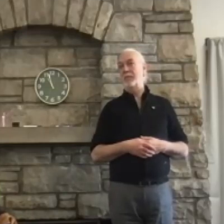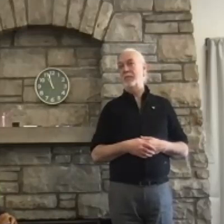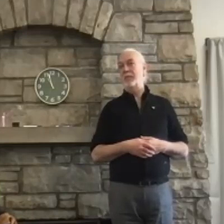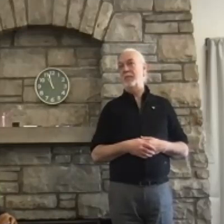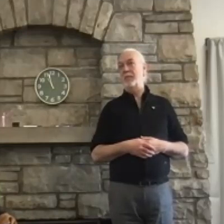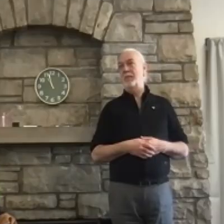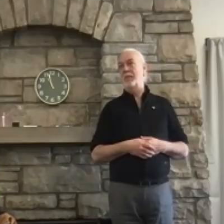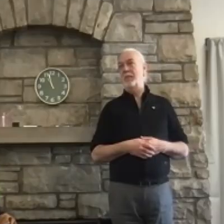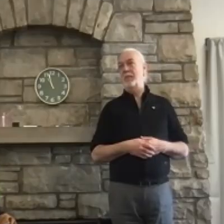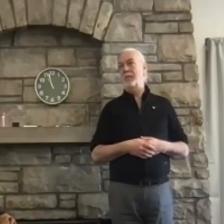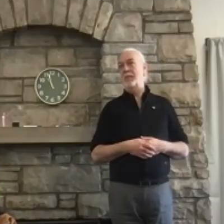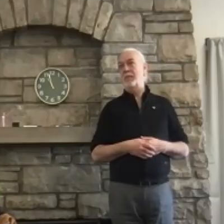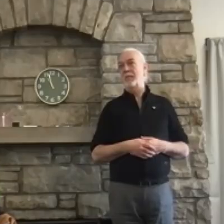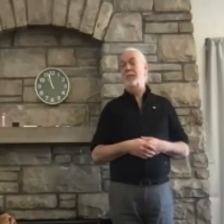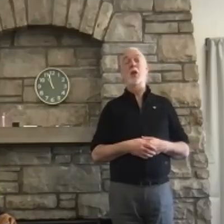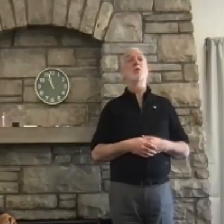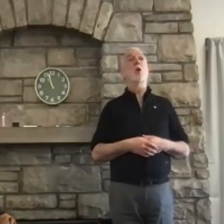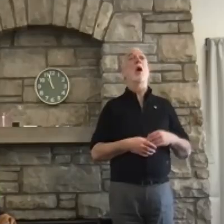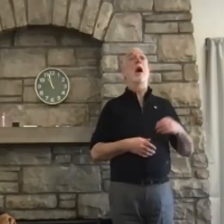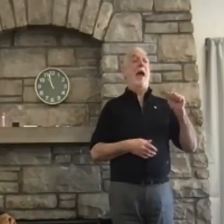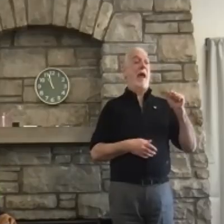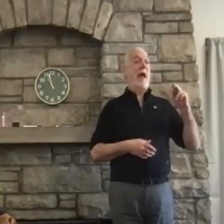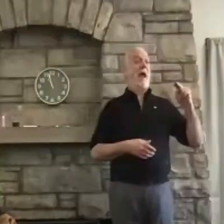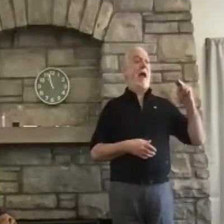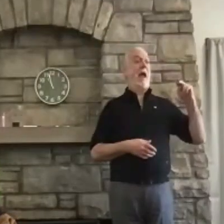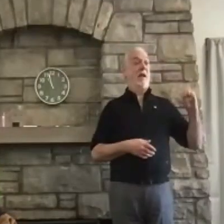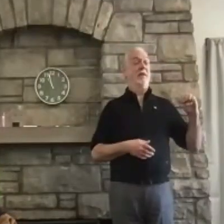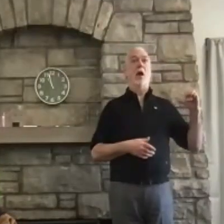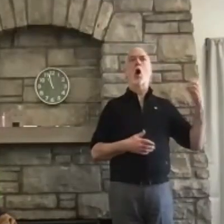to spell out water